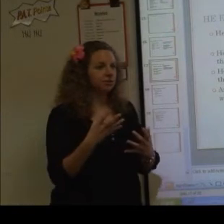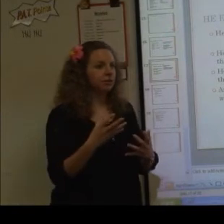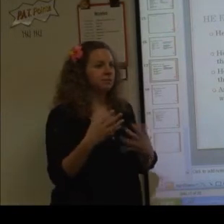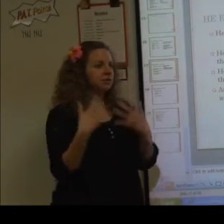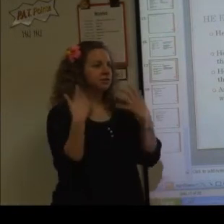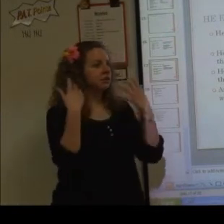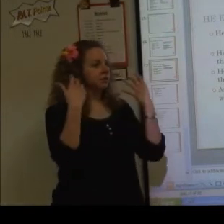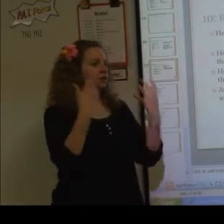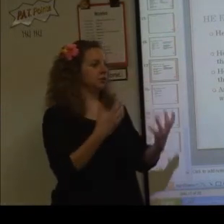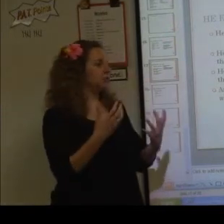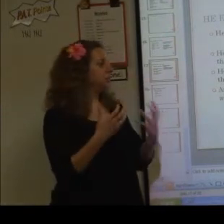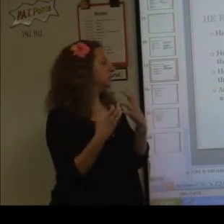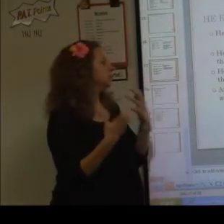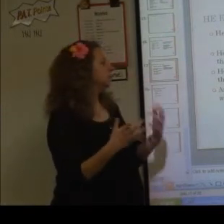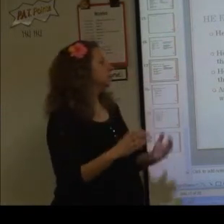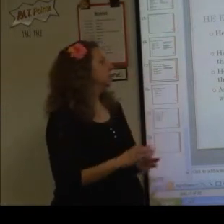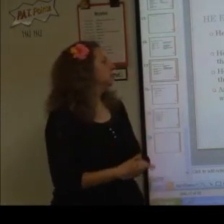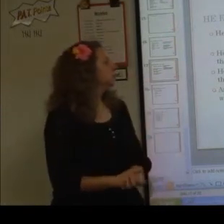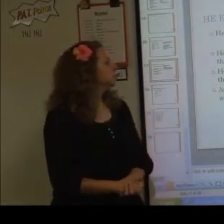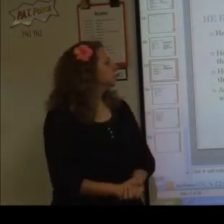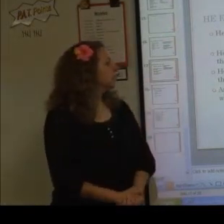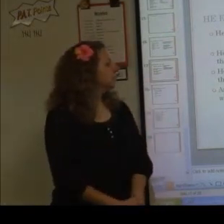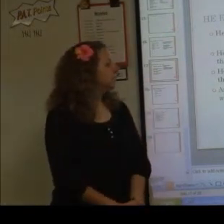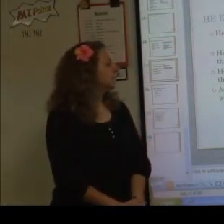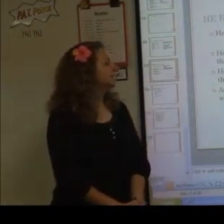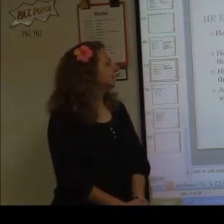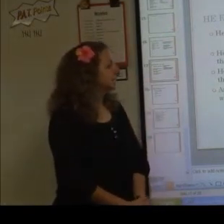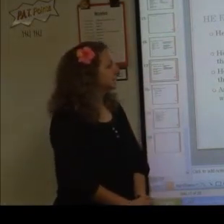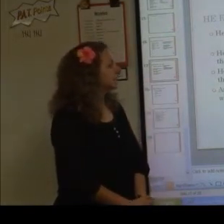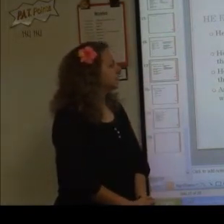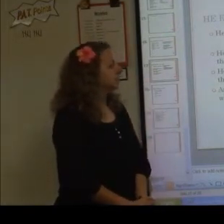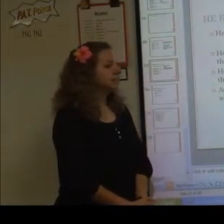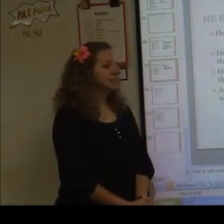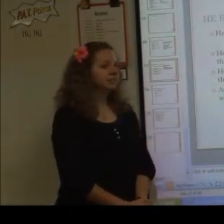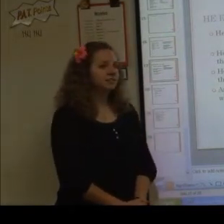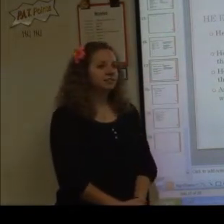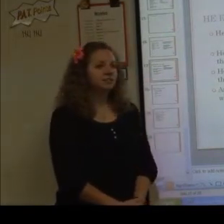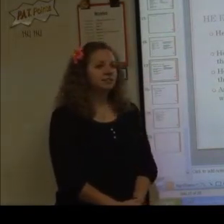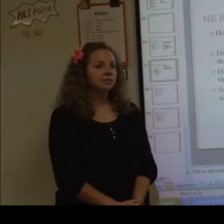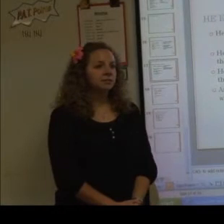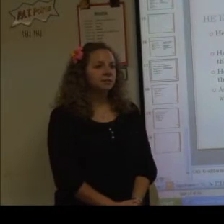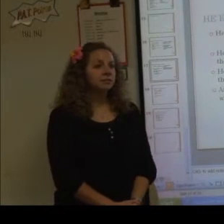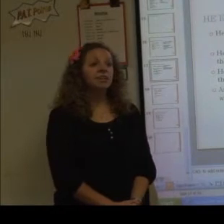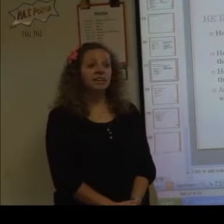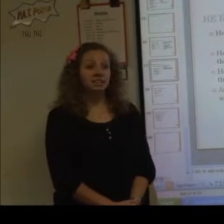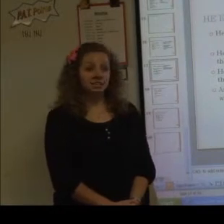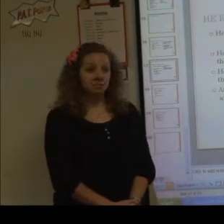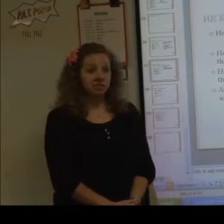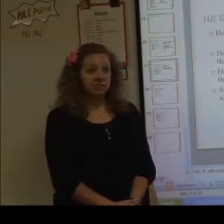of them. He's acquainted with them. He knows everything. He sees Or he everything. Miss it. Yeah, he doesn't miss